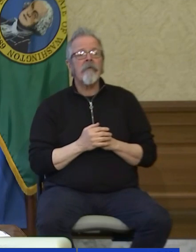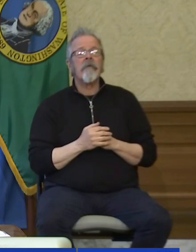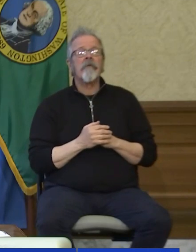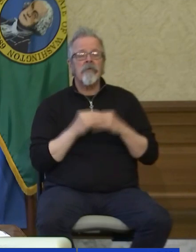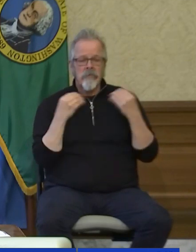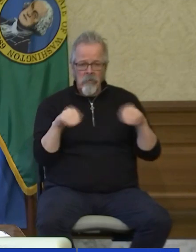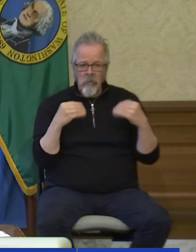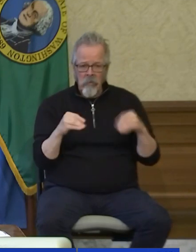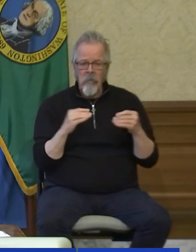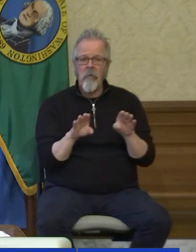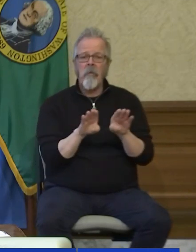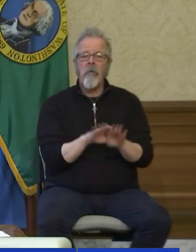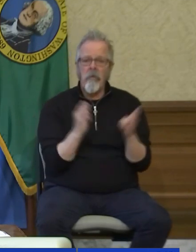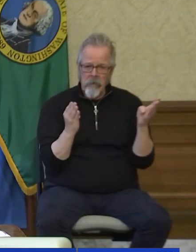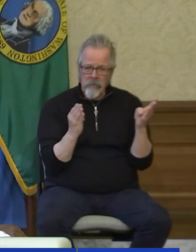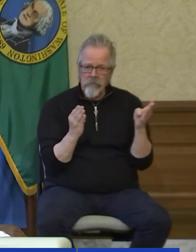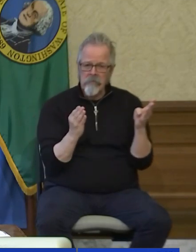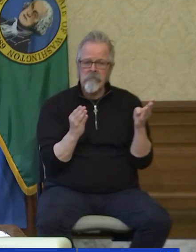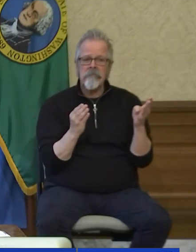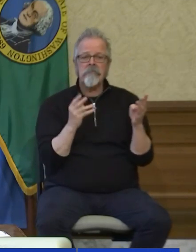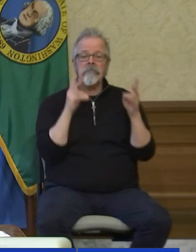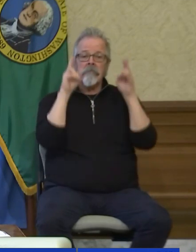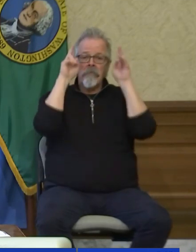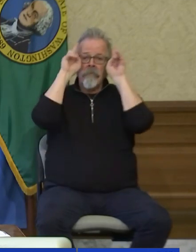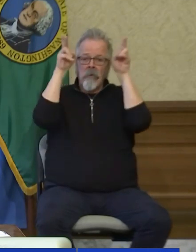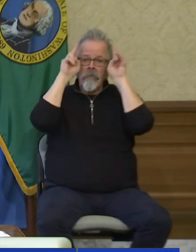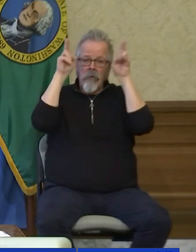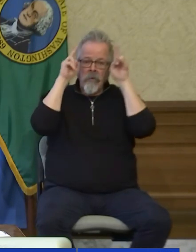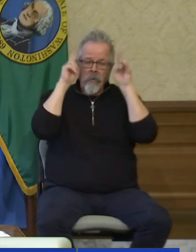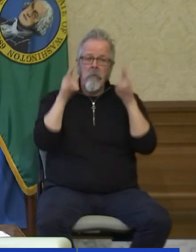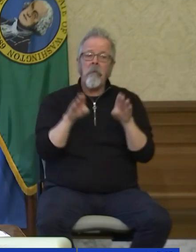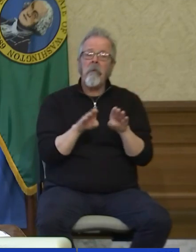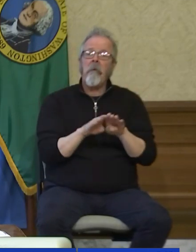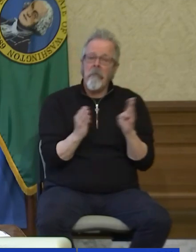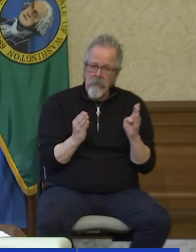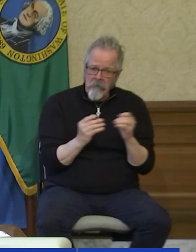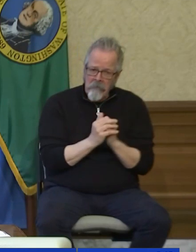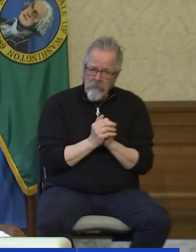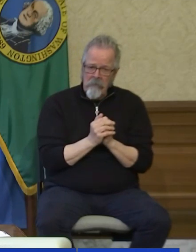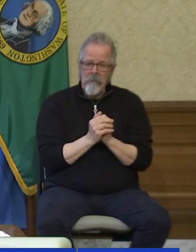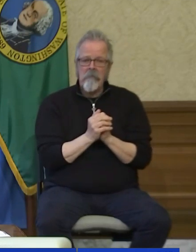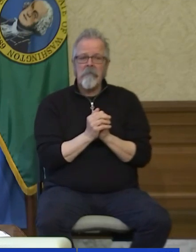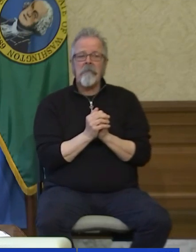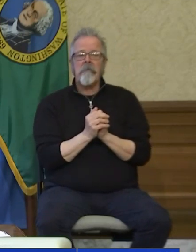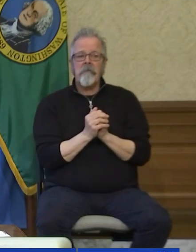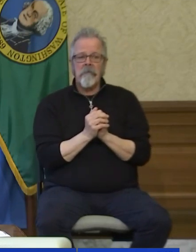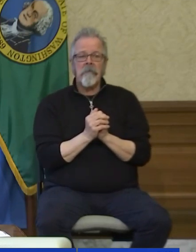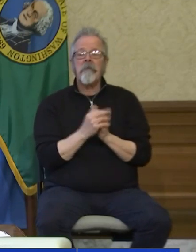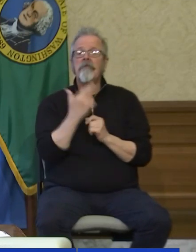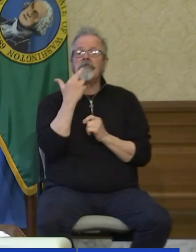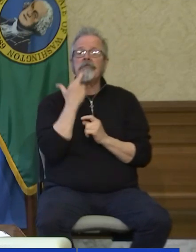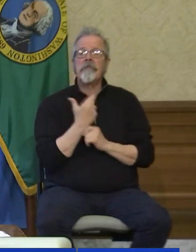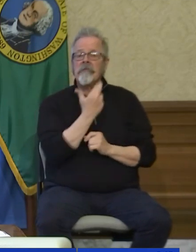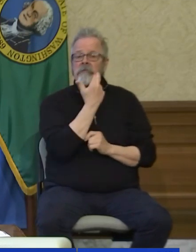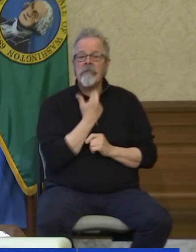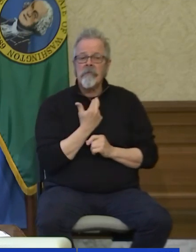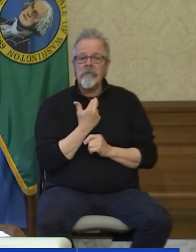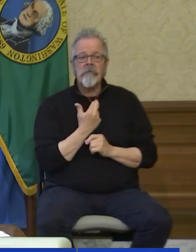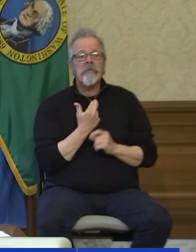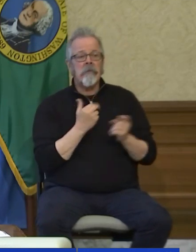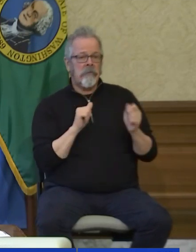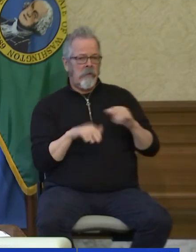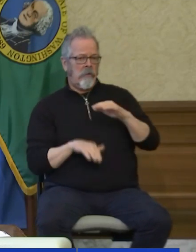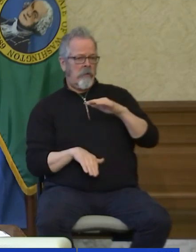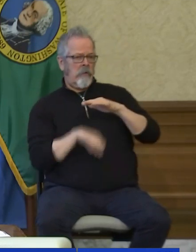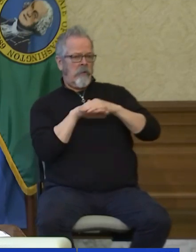Barbershops and salons will then be able to reopen. Restaurants will reopen with 50% capacity and